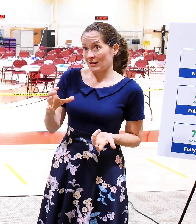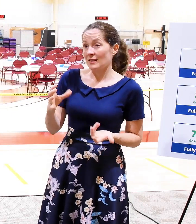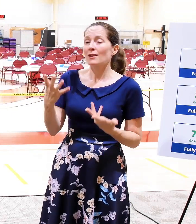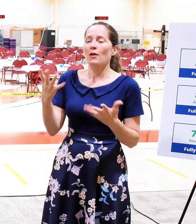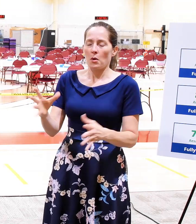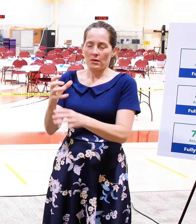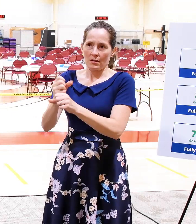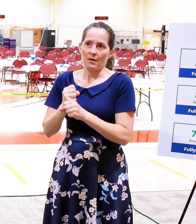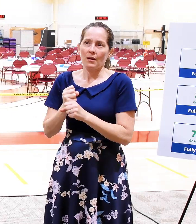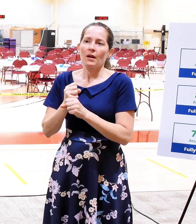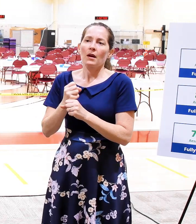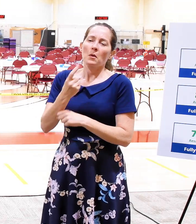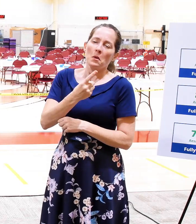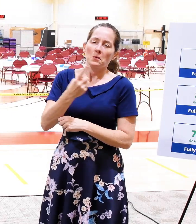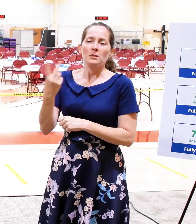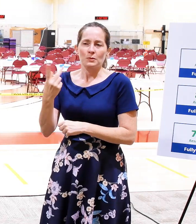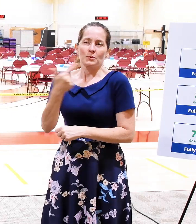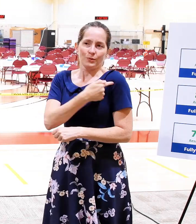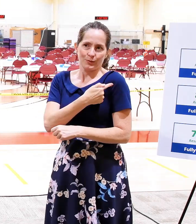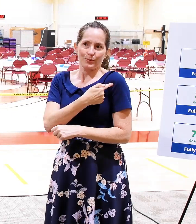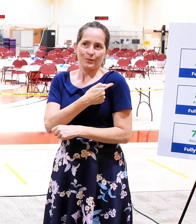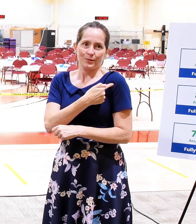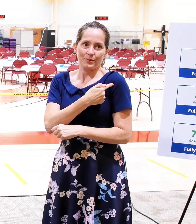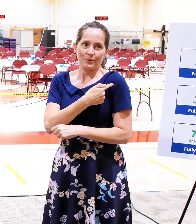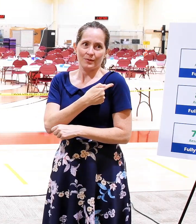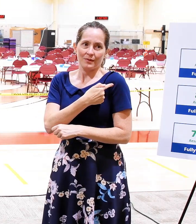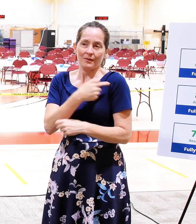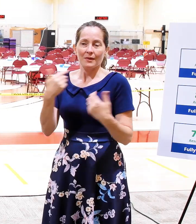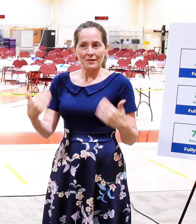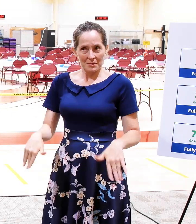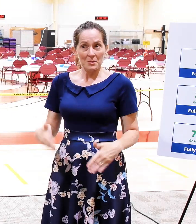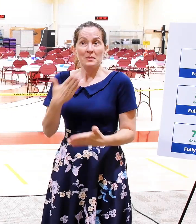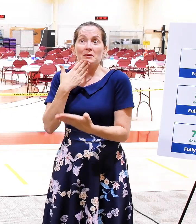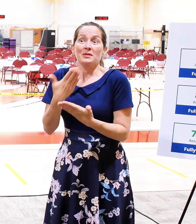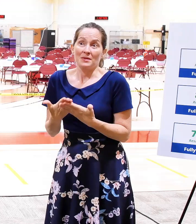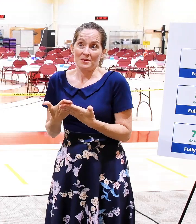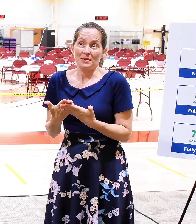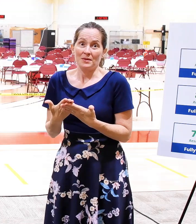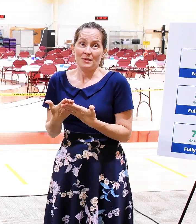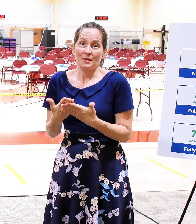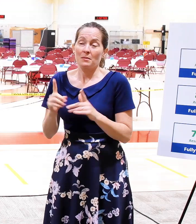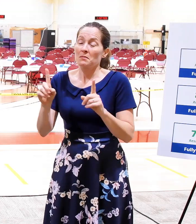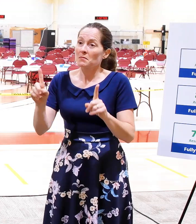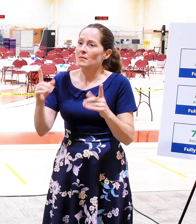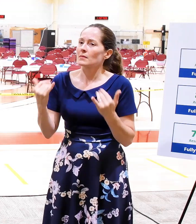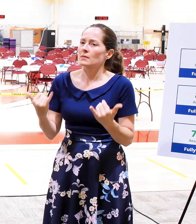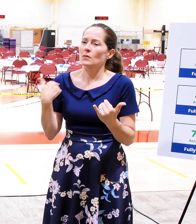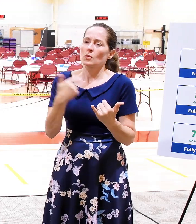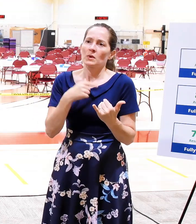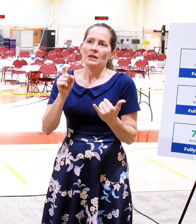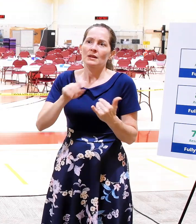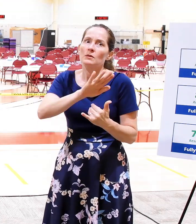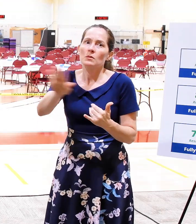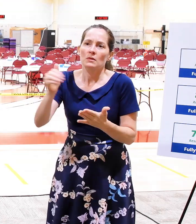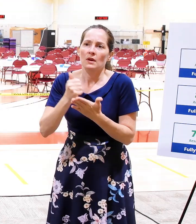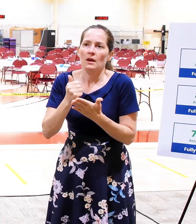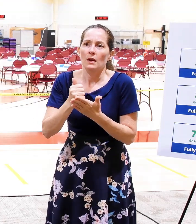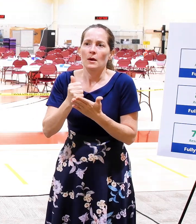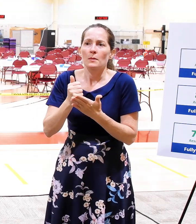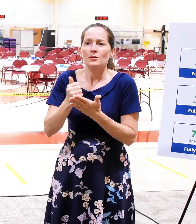shot. Now, we need your help to convince and support the remaining